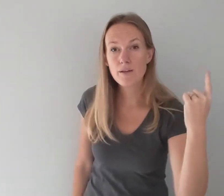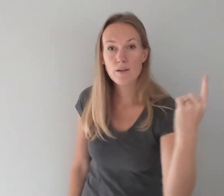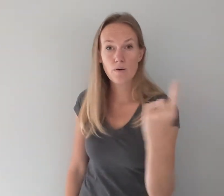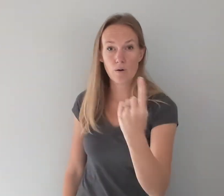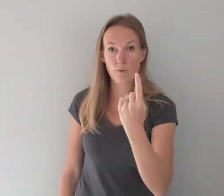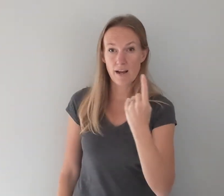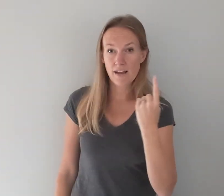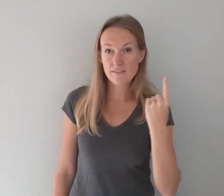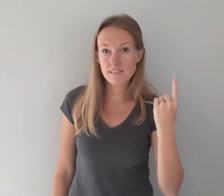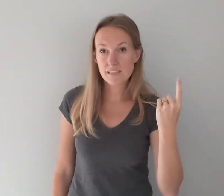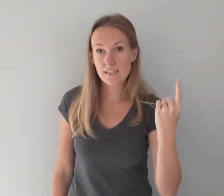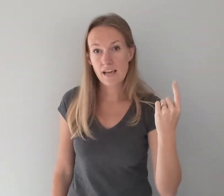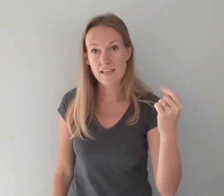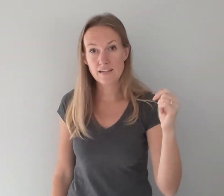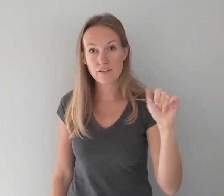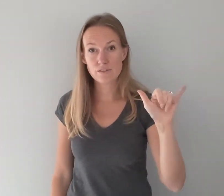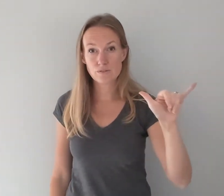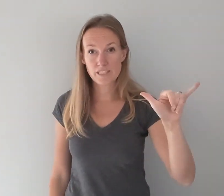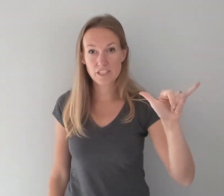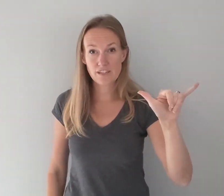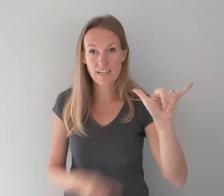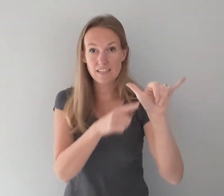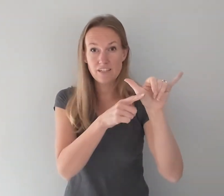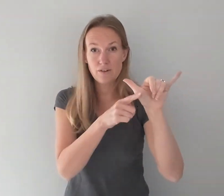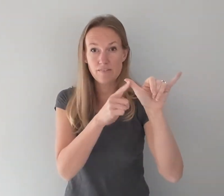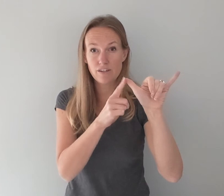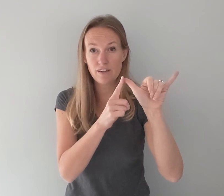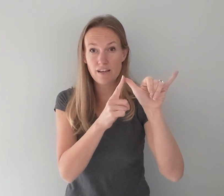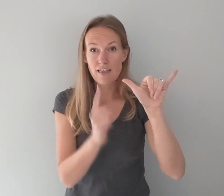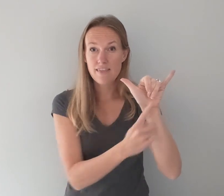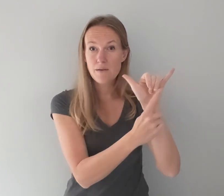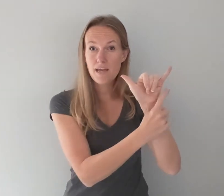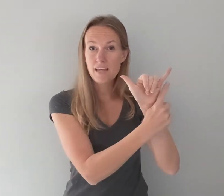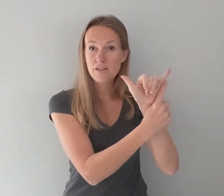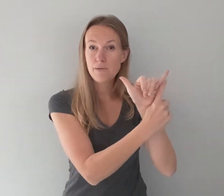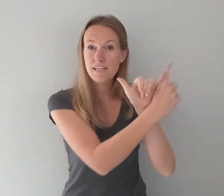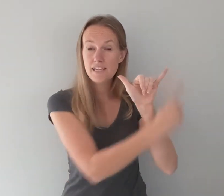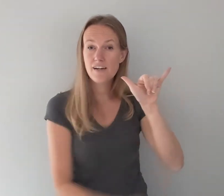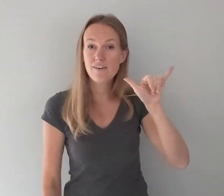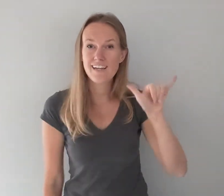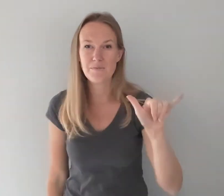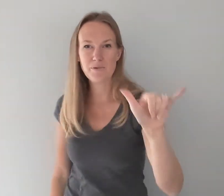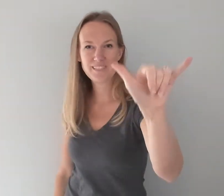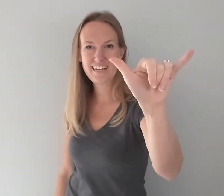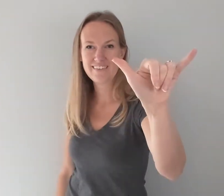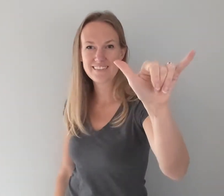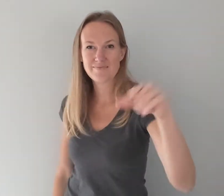go around, and then you switch your hand, and you have your thumb and your pinky out, and you push it out,